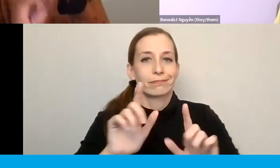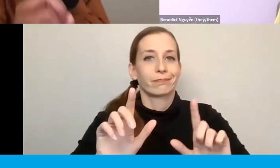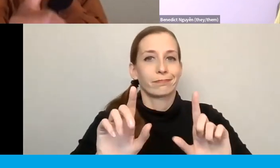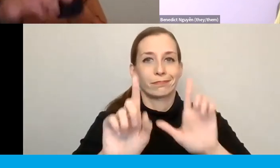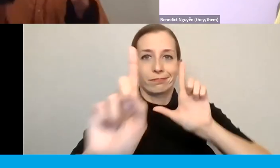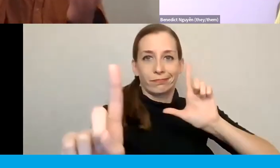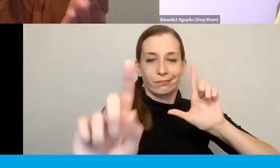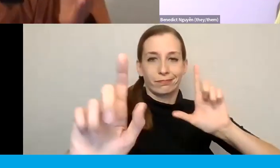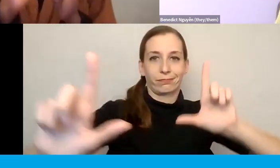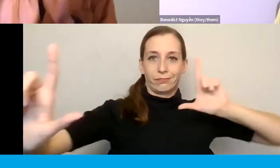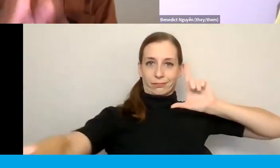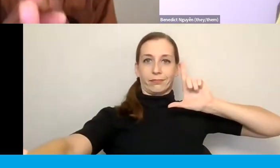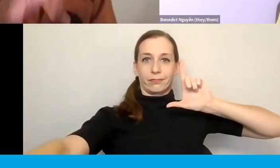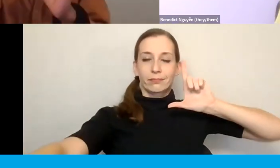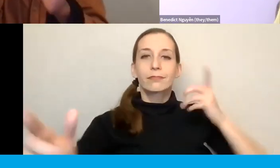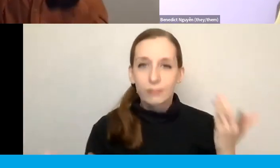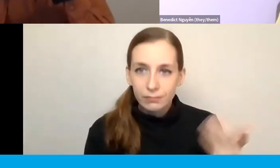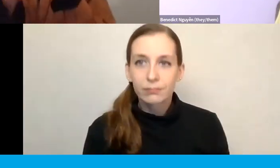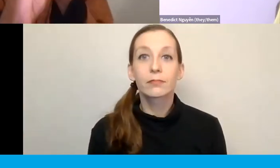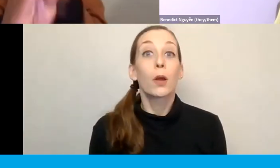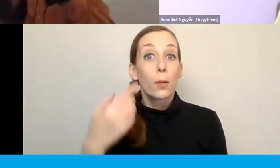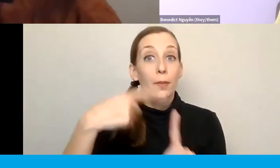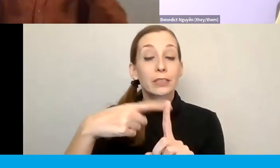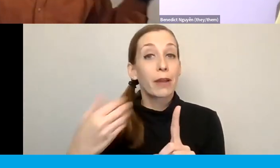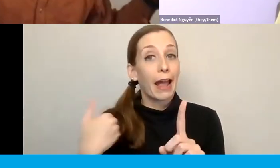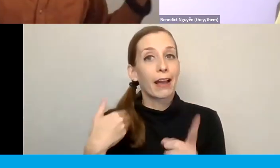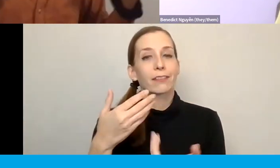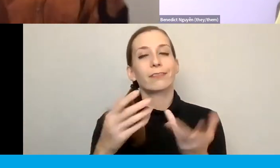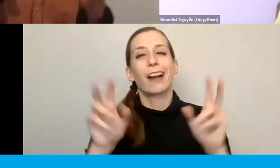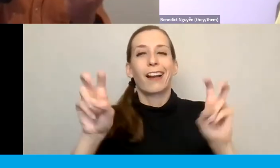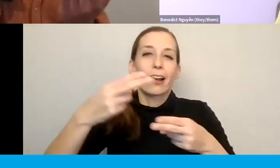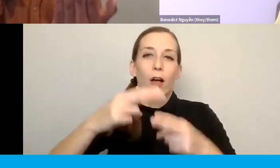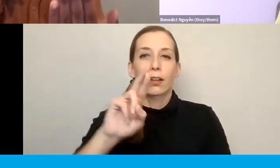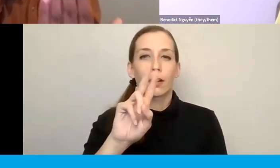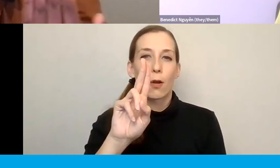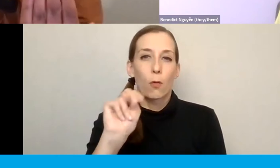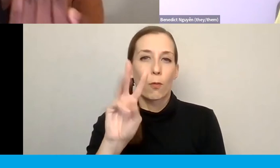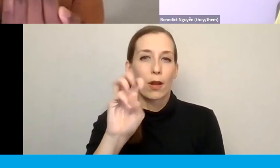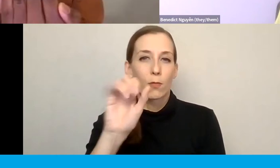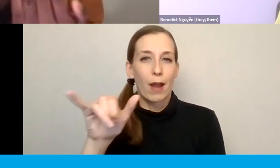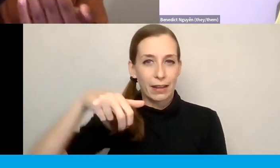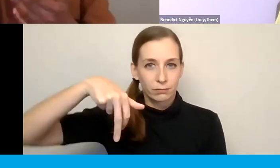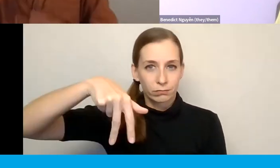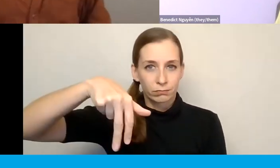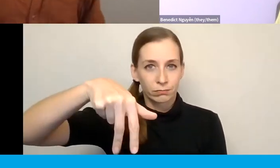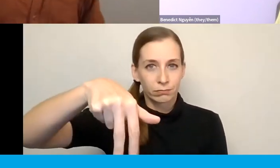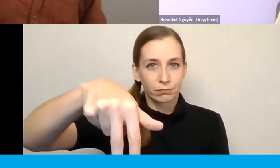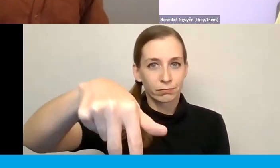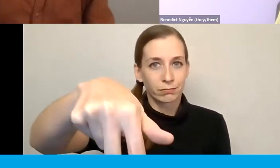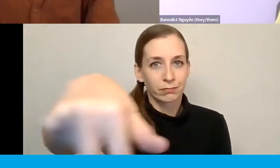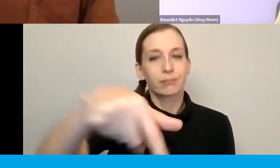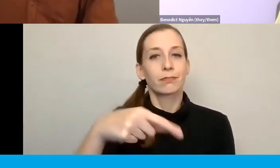call runway, right, where dancers are coming, walking directly towards sort of the camera, that is in direct conversation with